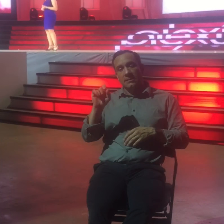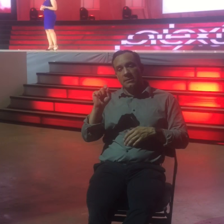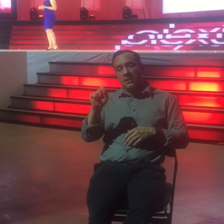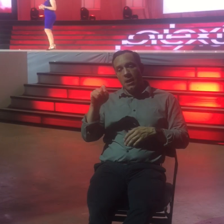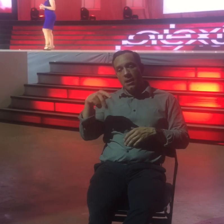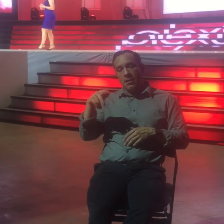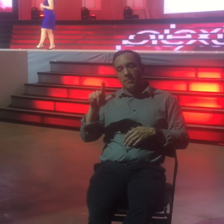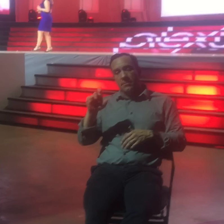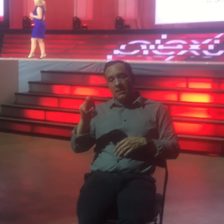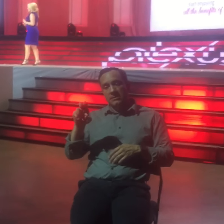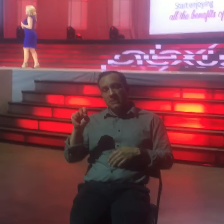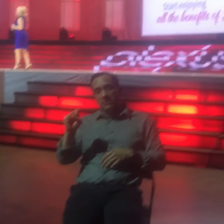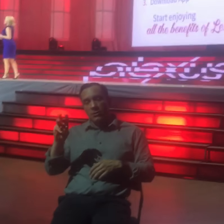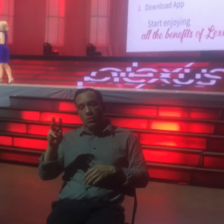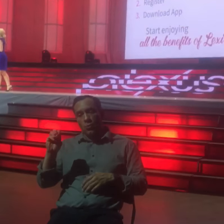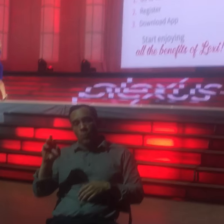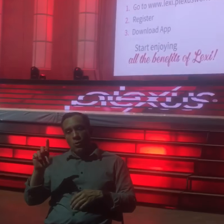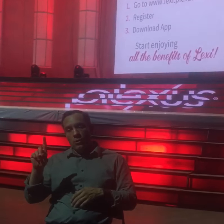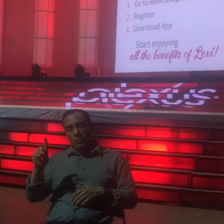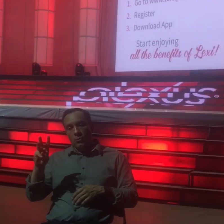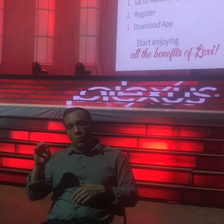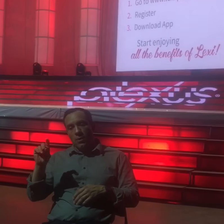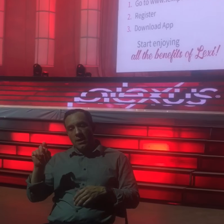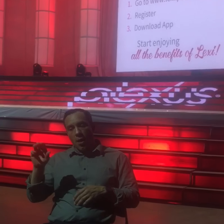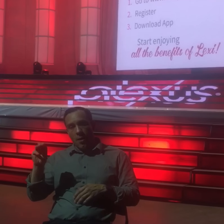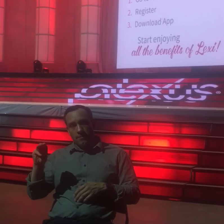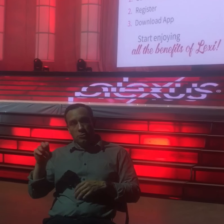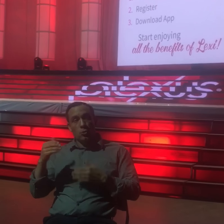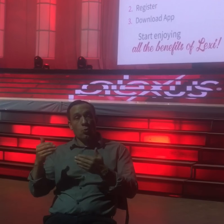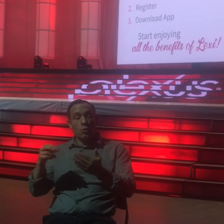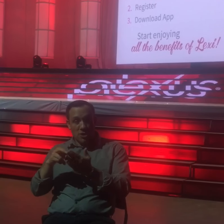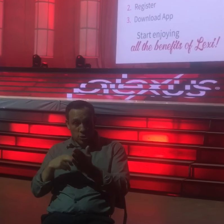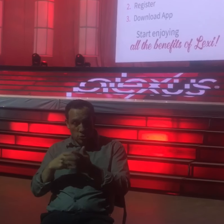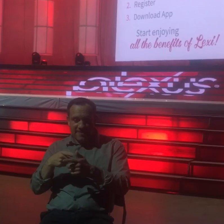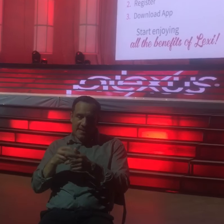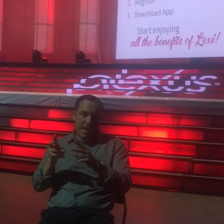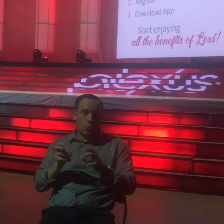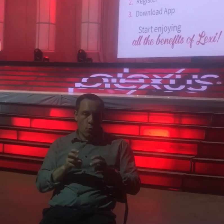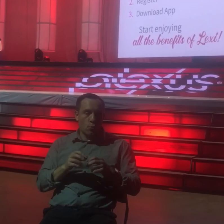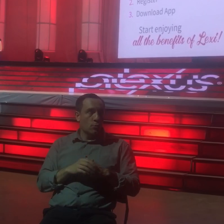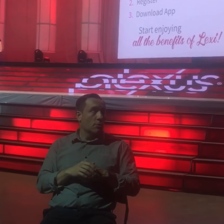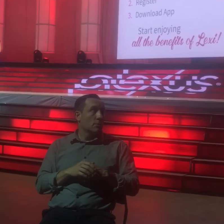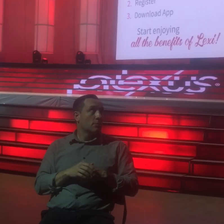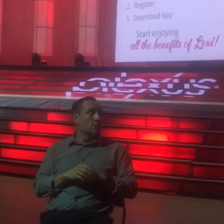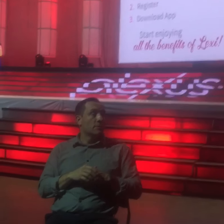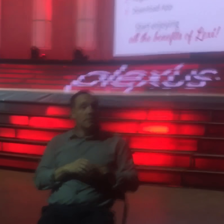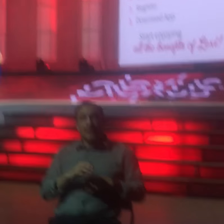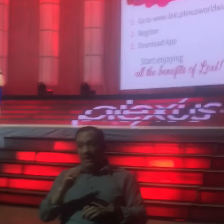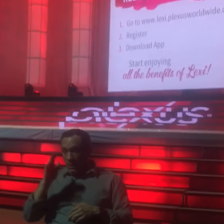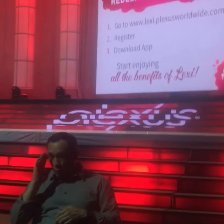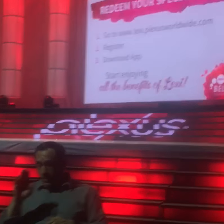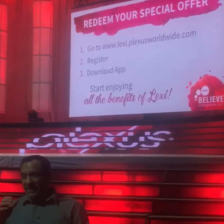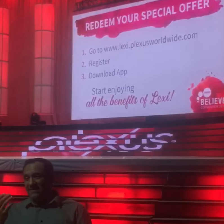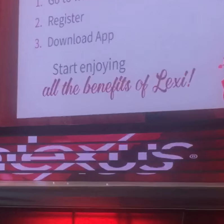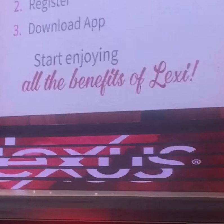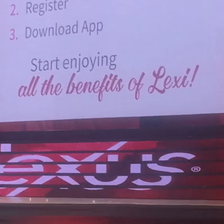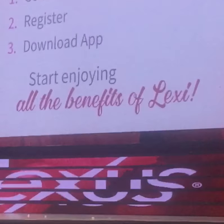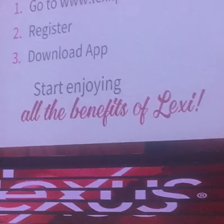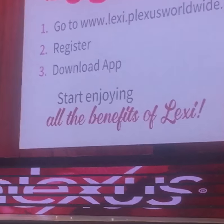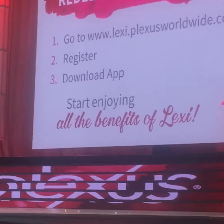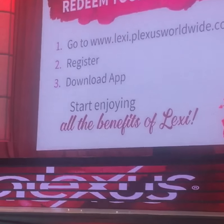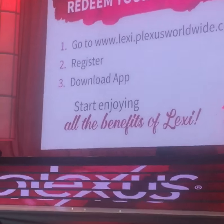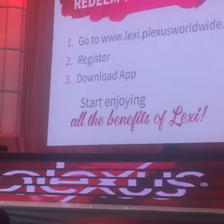www.lexi.plexusworldwide.com. You're going to register, and then you'll download the app. Now, when you check it out, again, it's only going to be $15 for those first